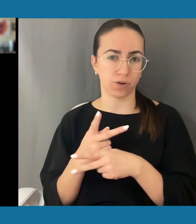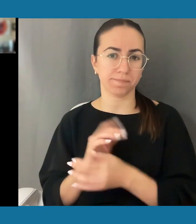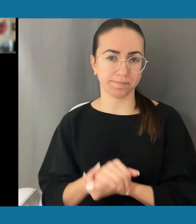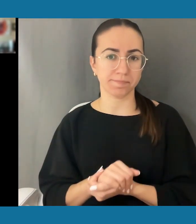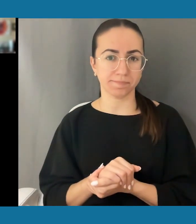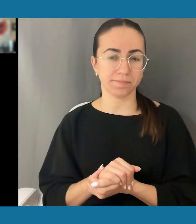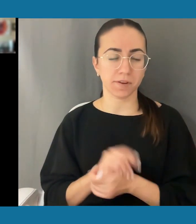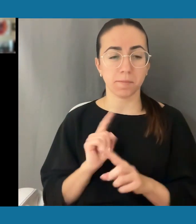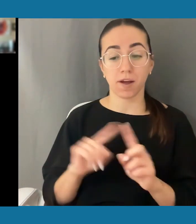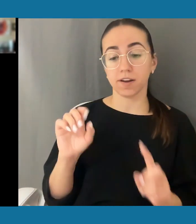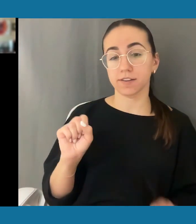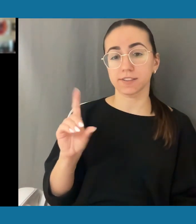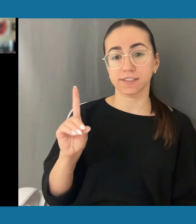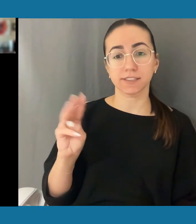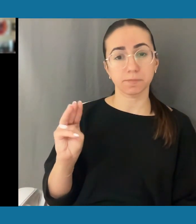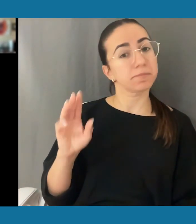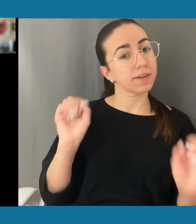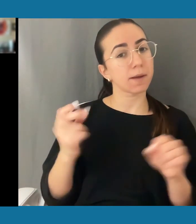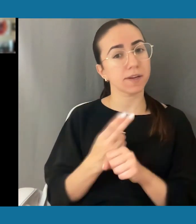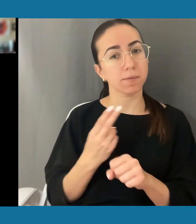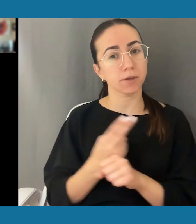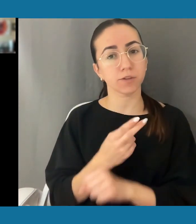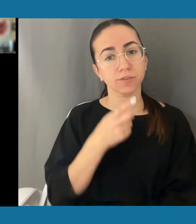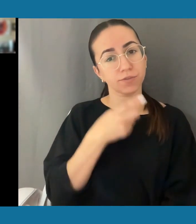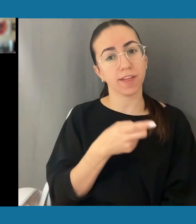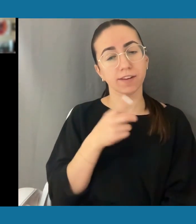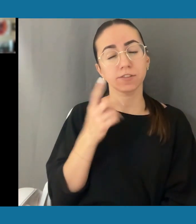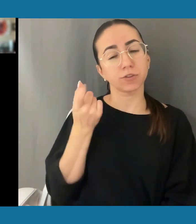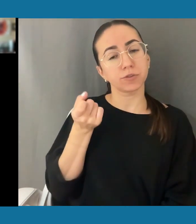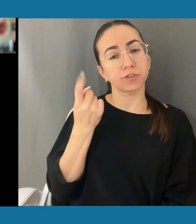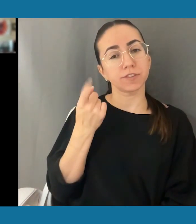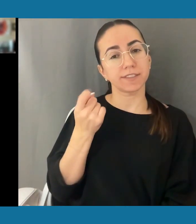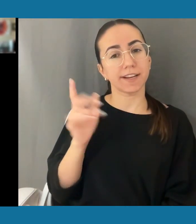be utilized to help them understand those decisions.